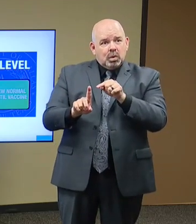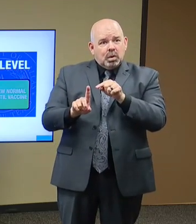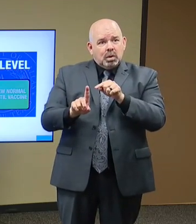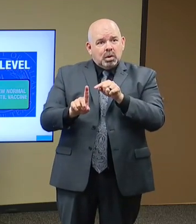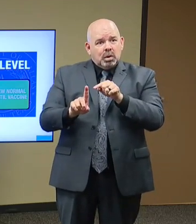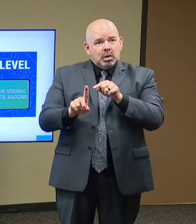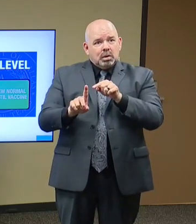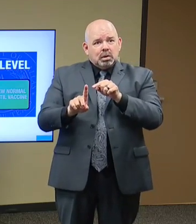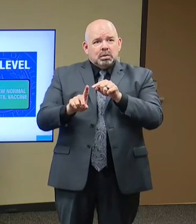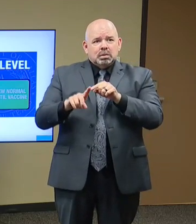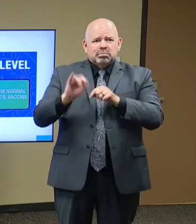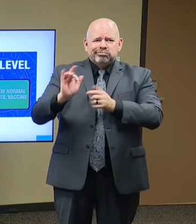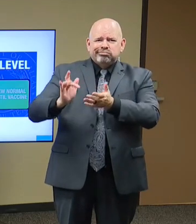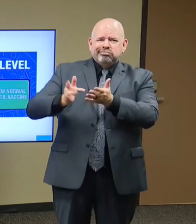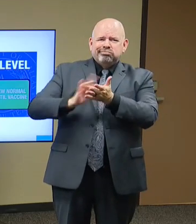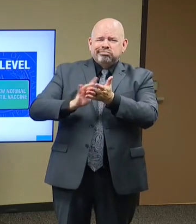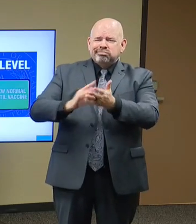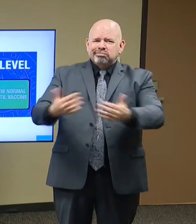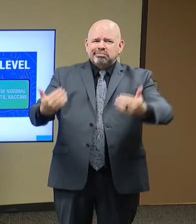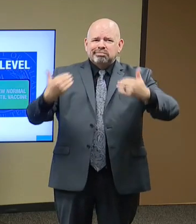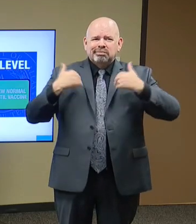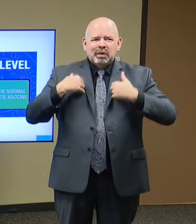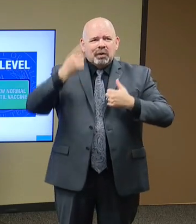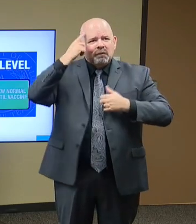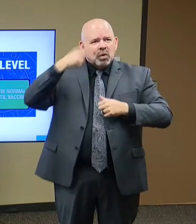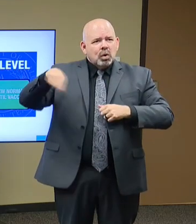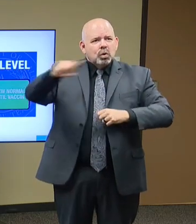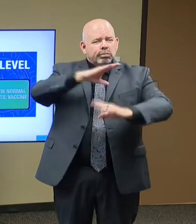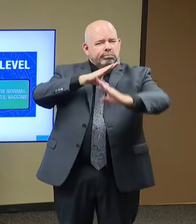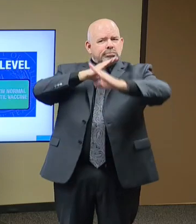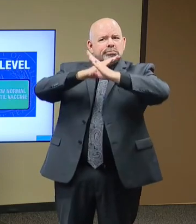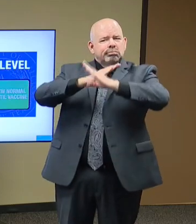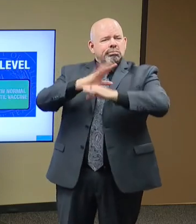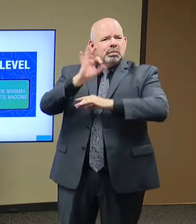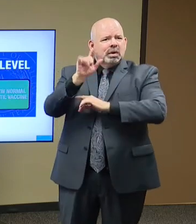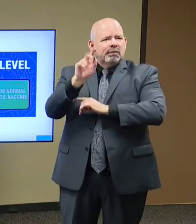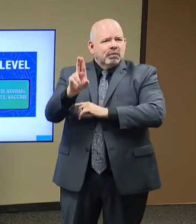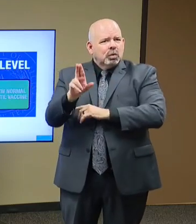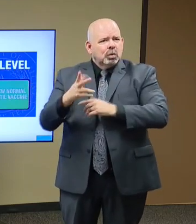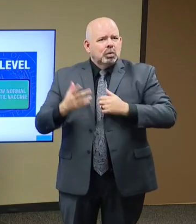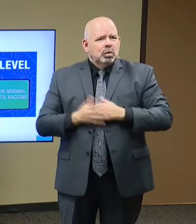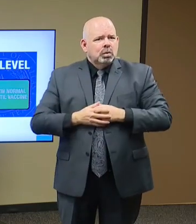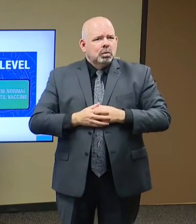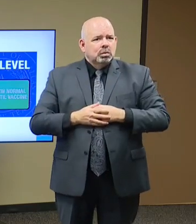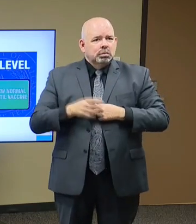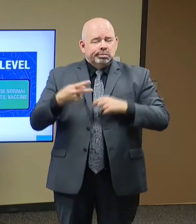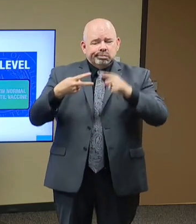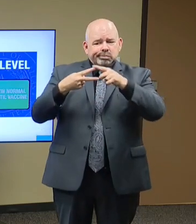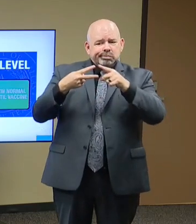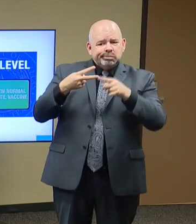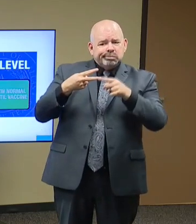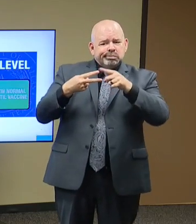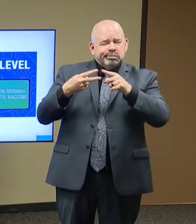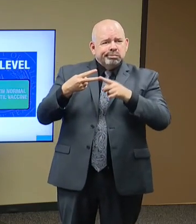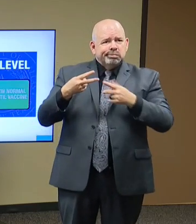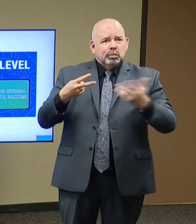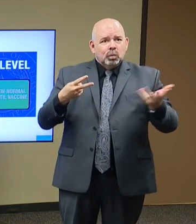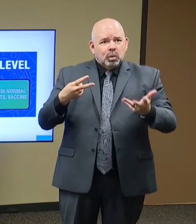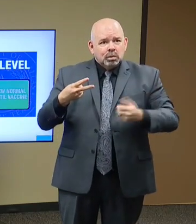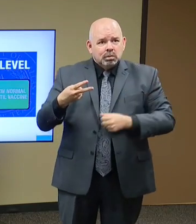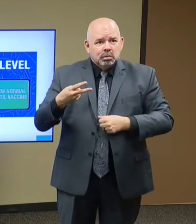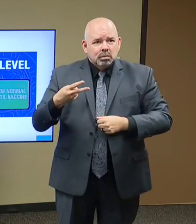for everyone now to do to protect themselves on that. Finally, two things just want to make sure you're